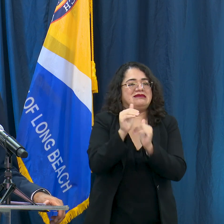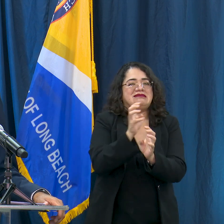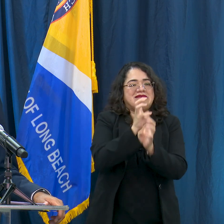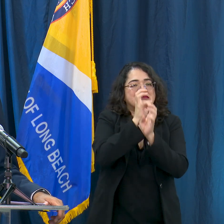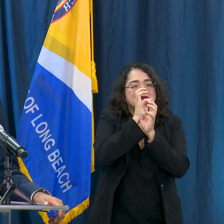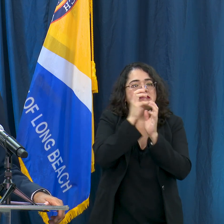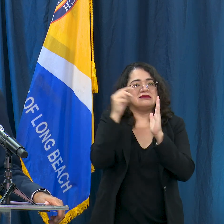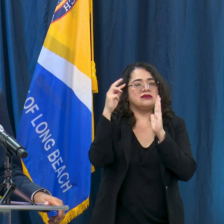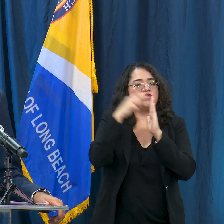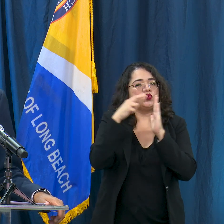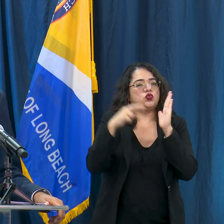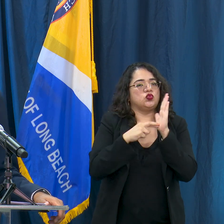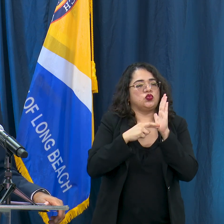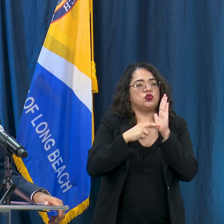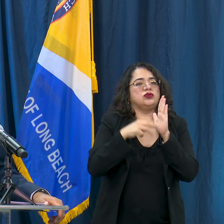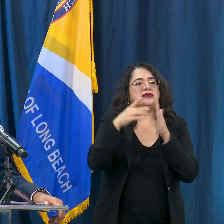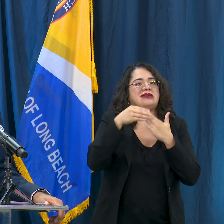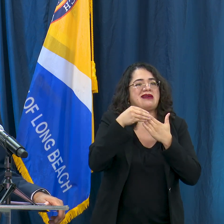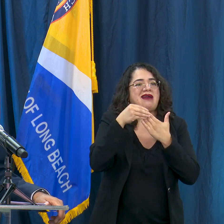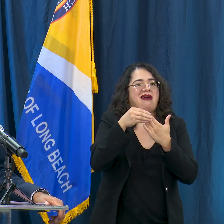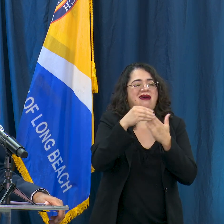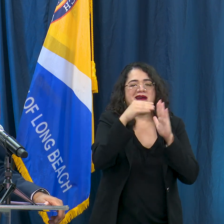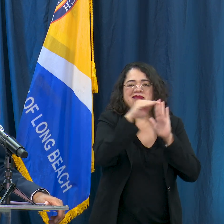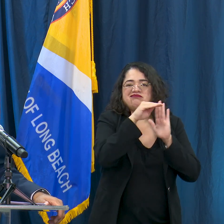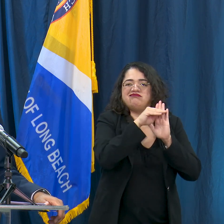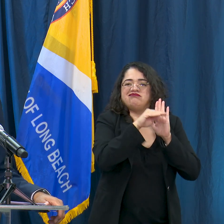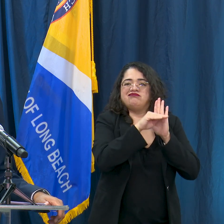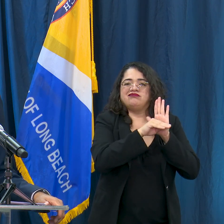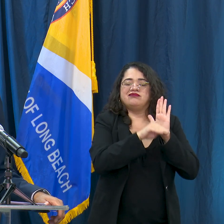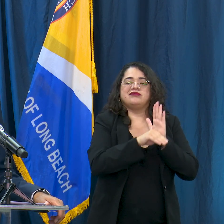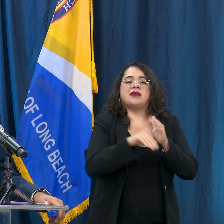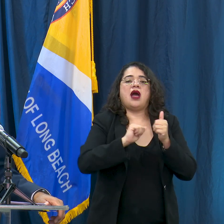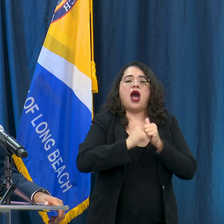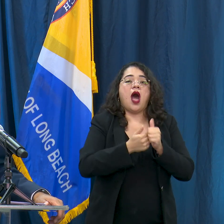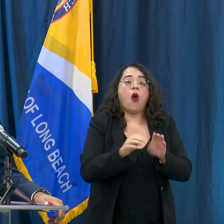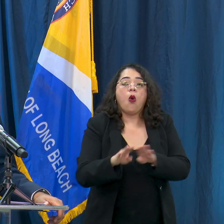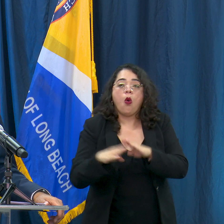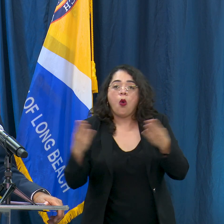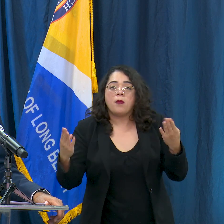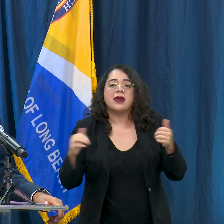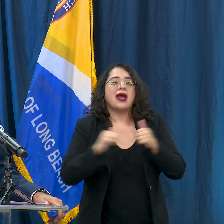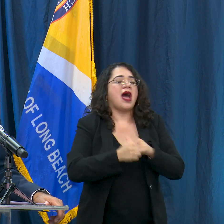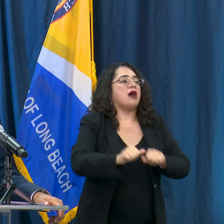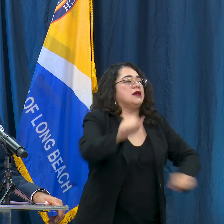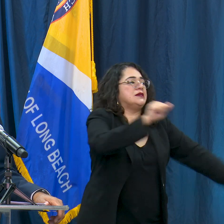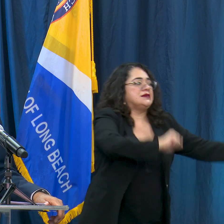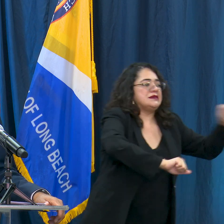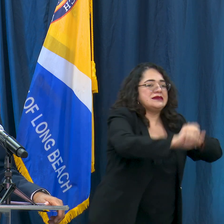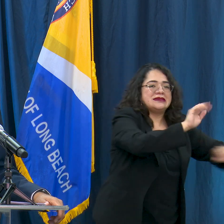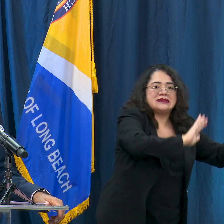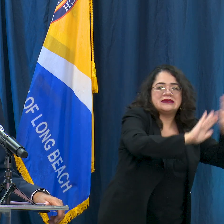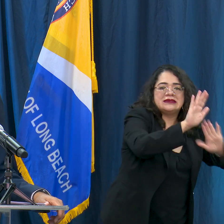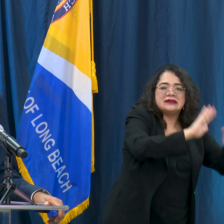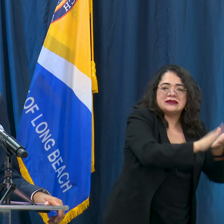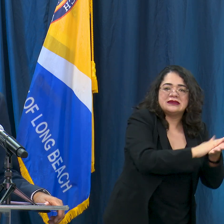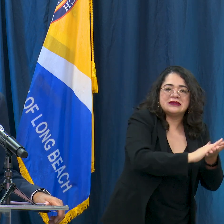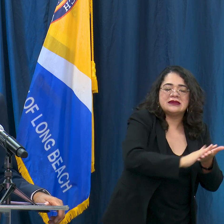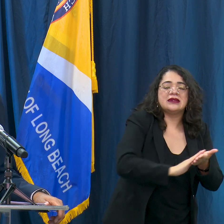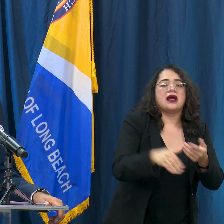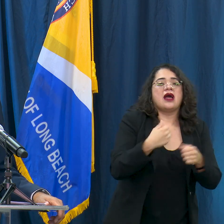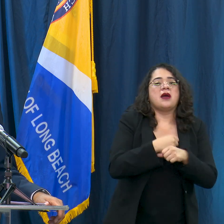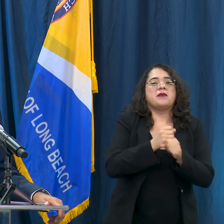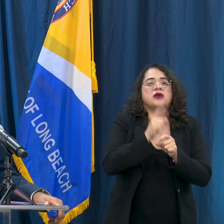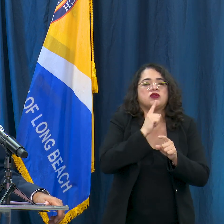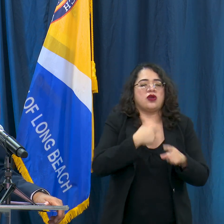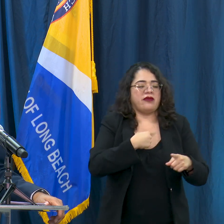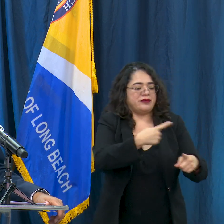strict guidelines as to how they reopen, how they're cleaned, wearing face coverings, making sure that there's physical